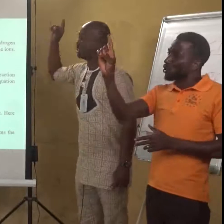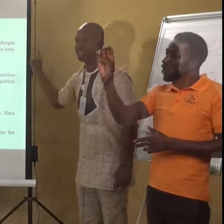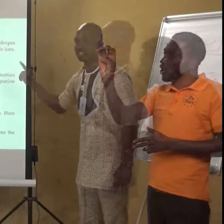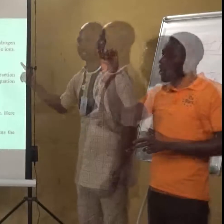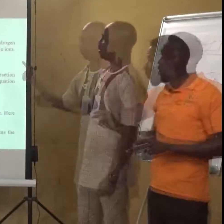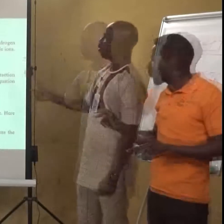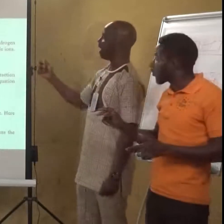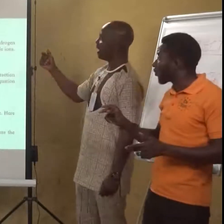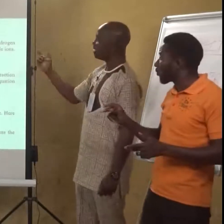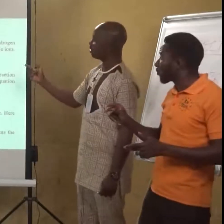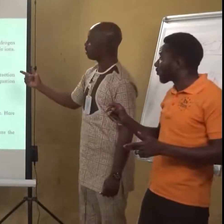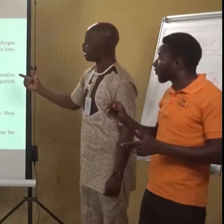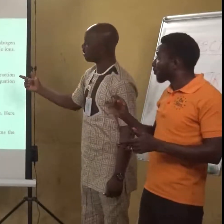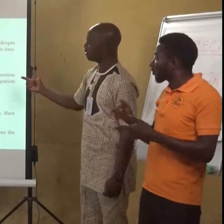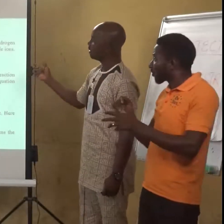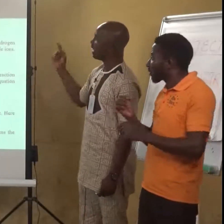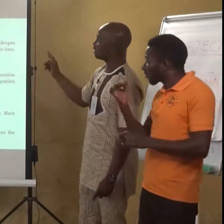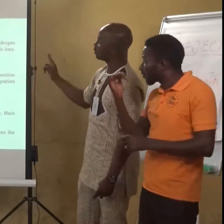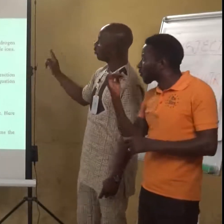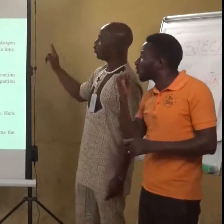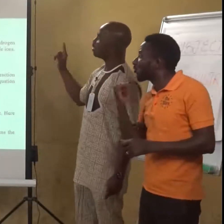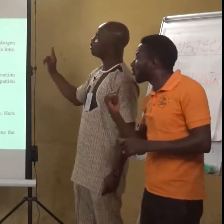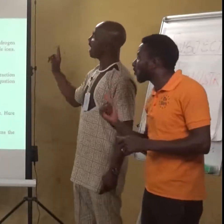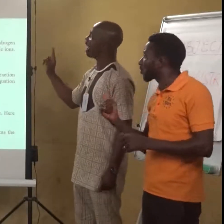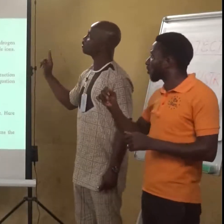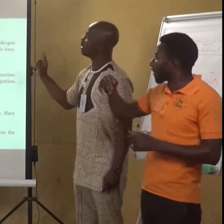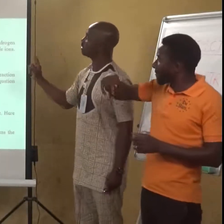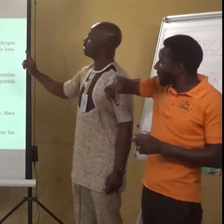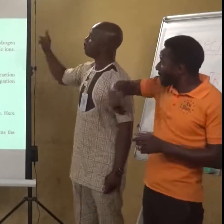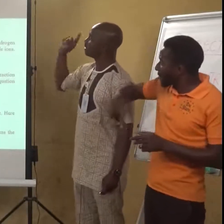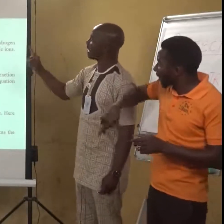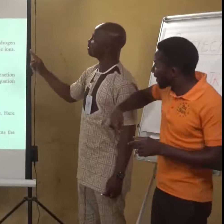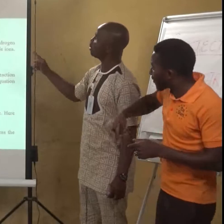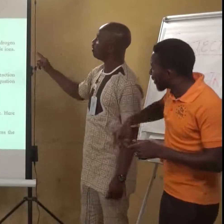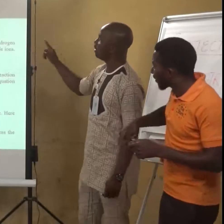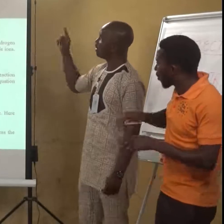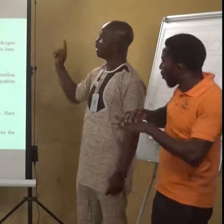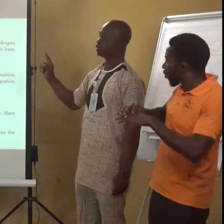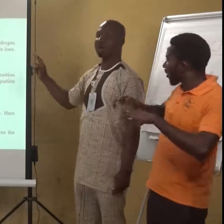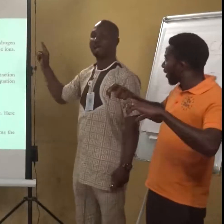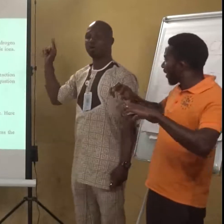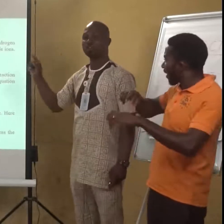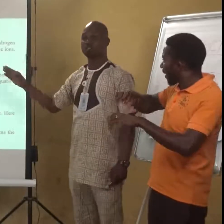oxidizing agent. While any substance that when you react with potassium